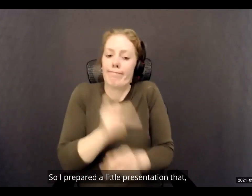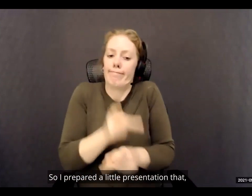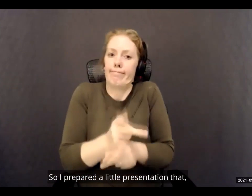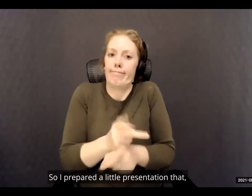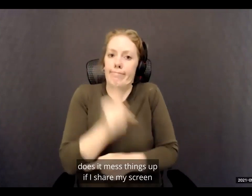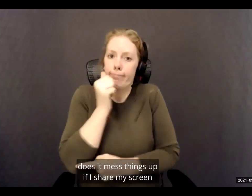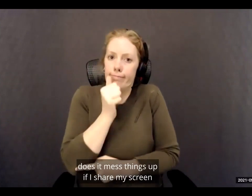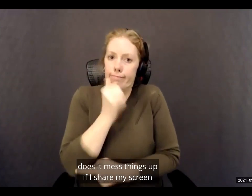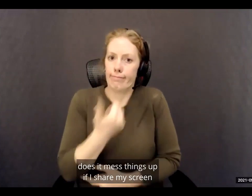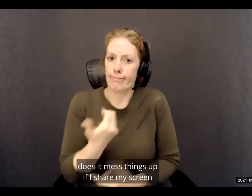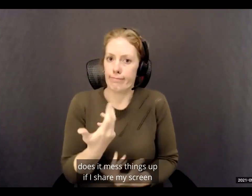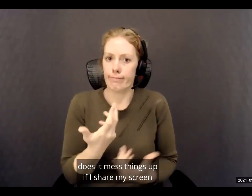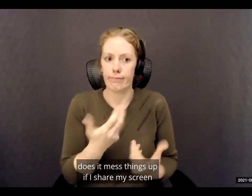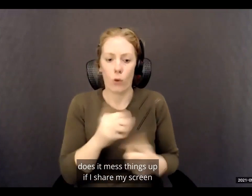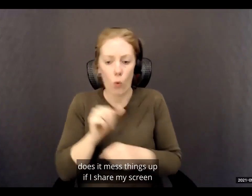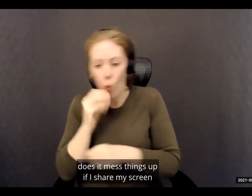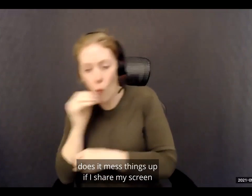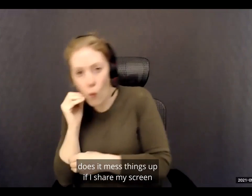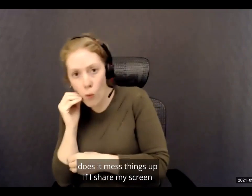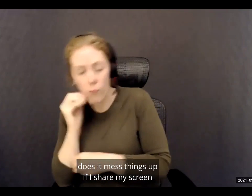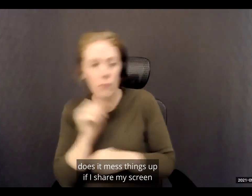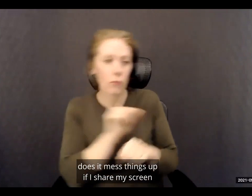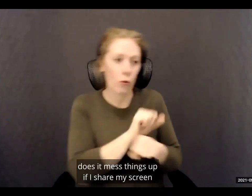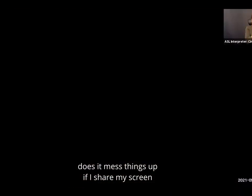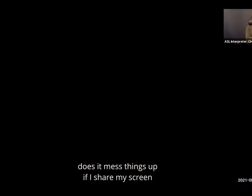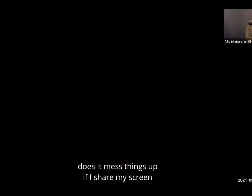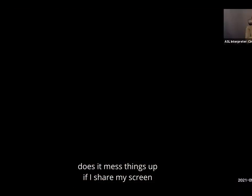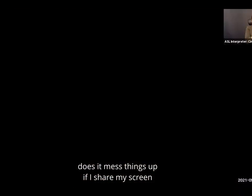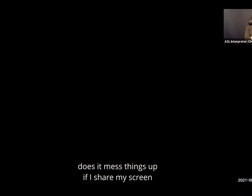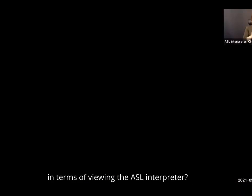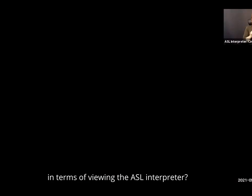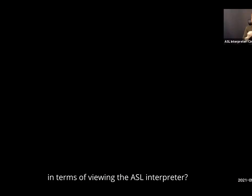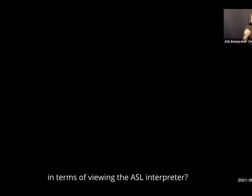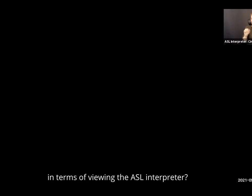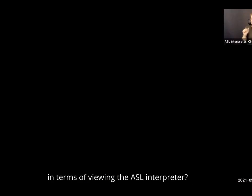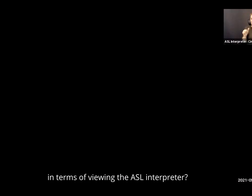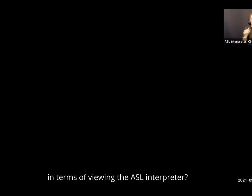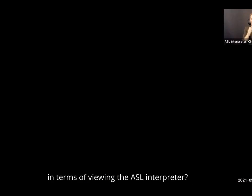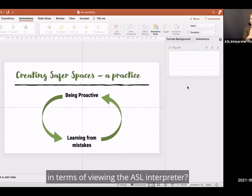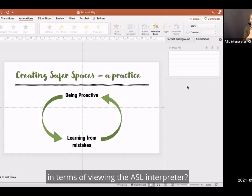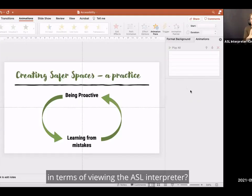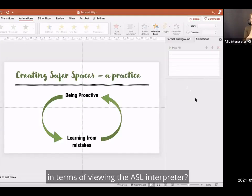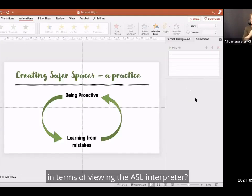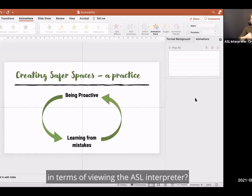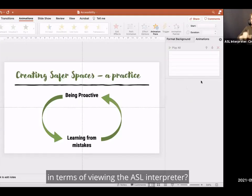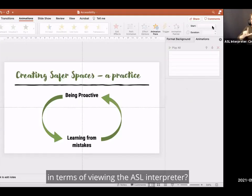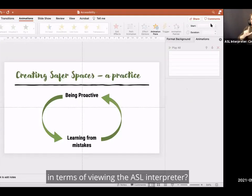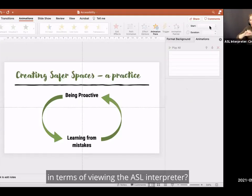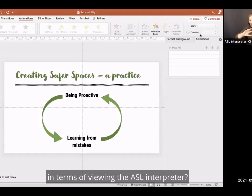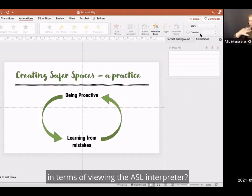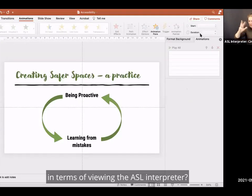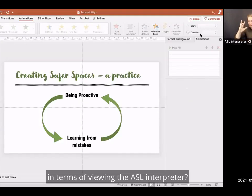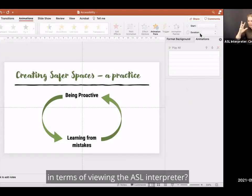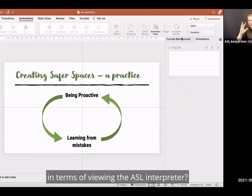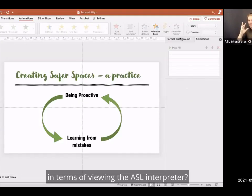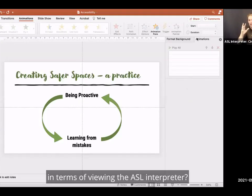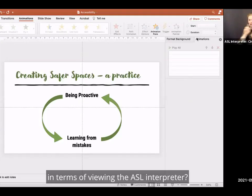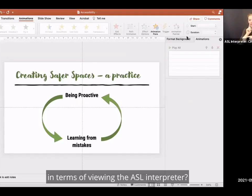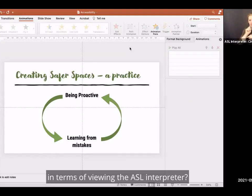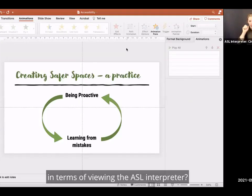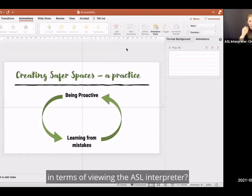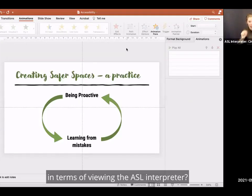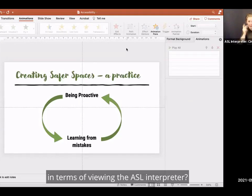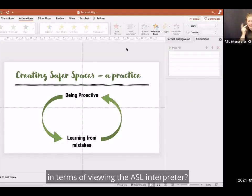that, does it mess things up if I share my screen in terms of viewing